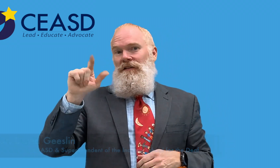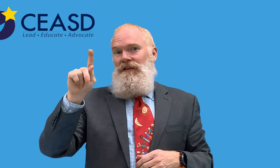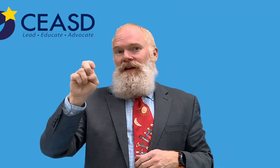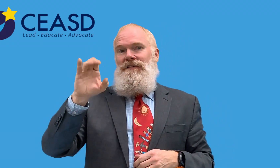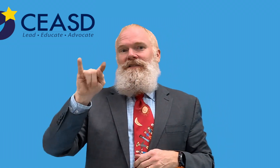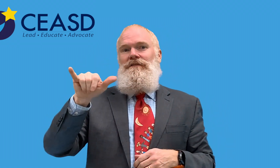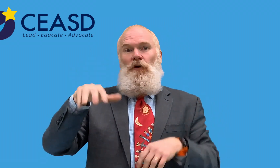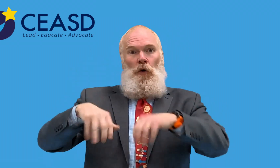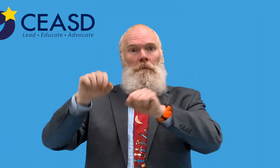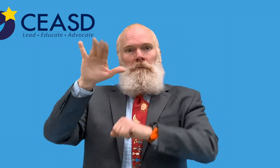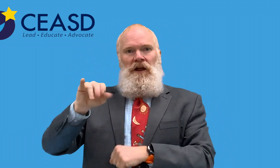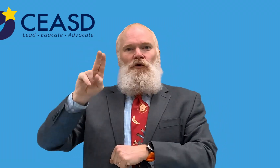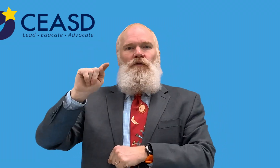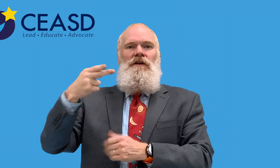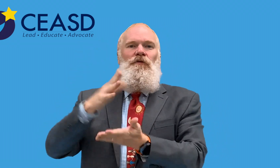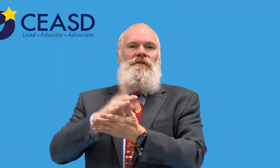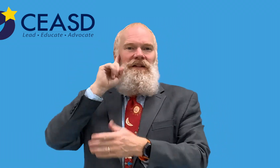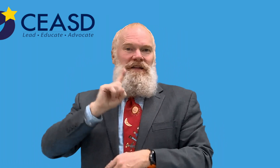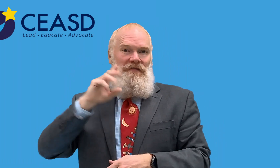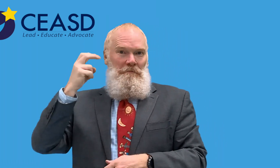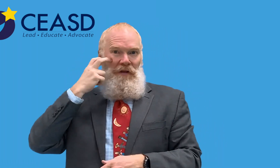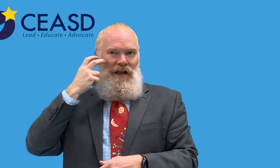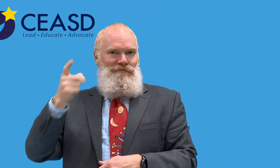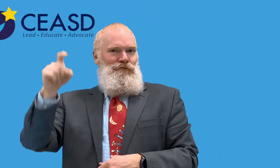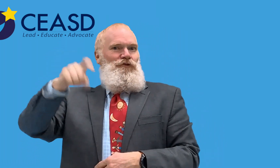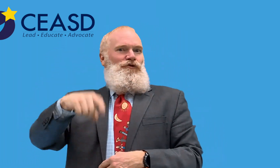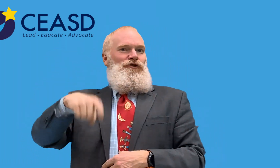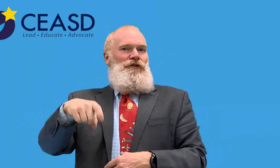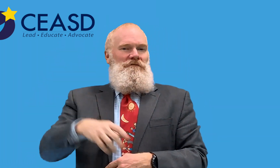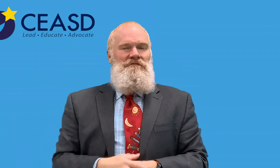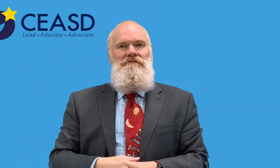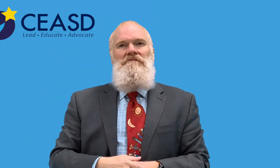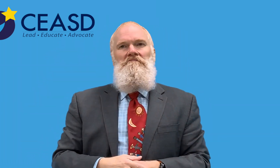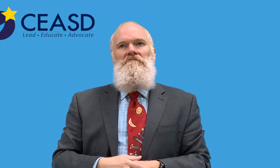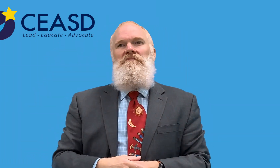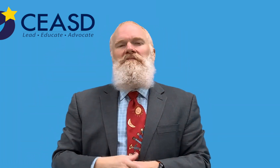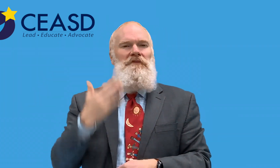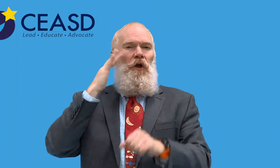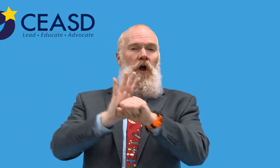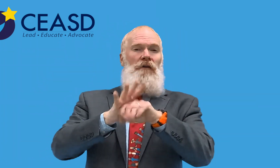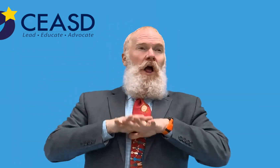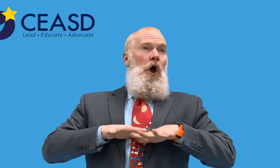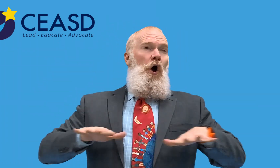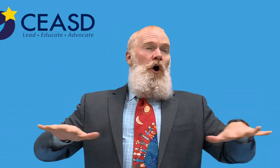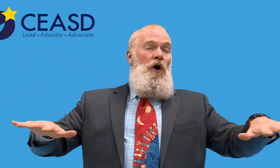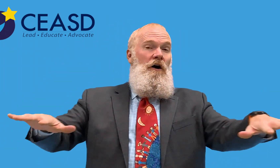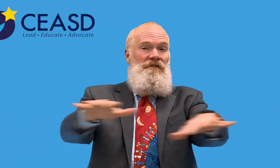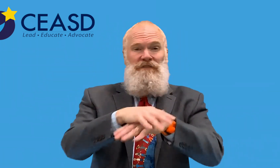on docket to be held in Salt Lake City, Utah, and hosted by the Utah School for the Deaf and Blind. The coronavirus, as you